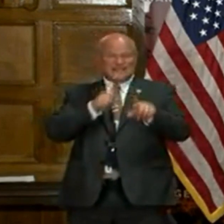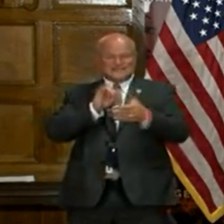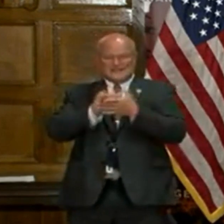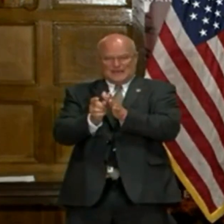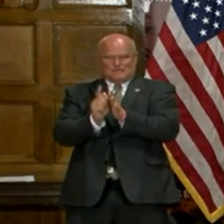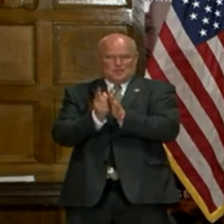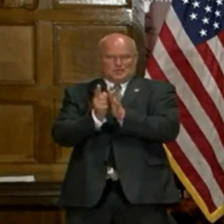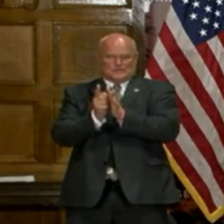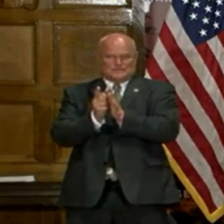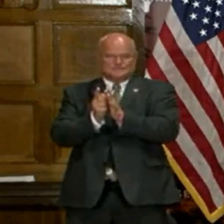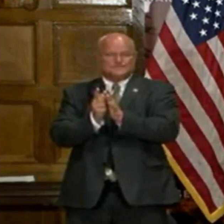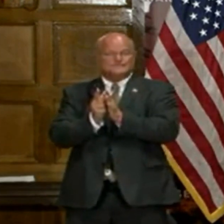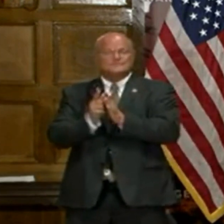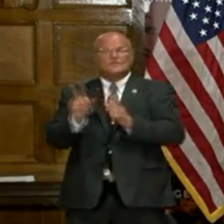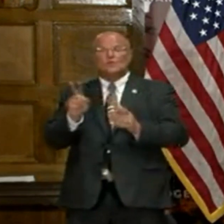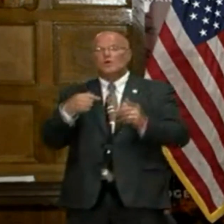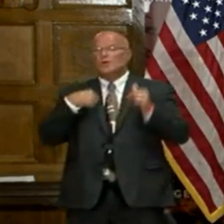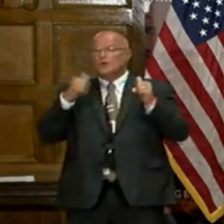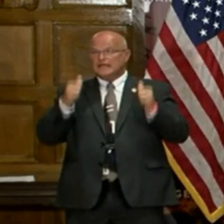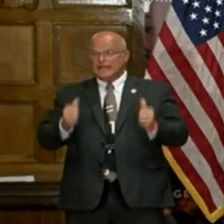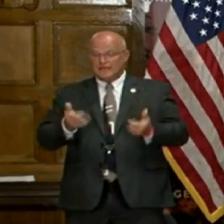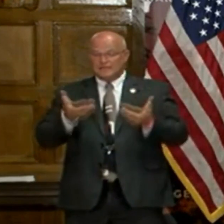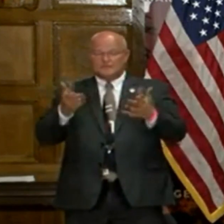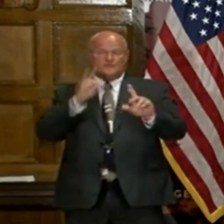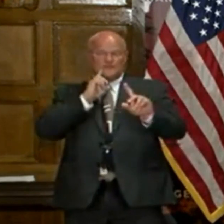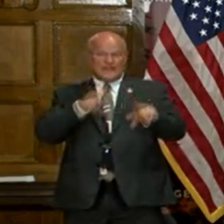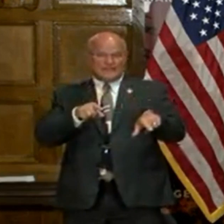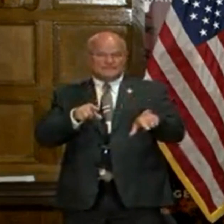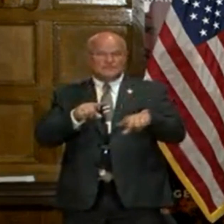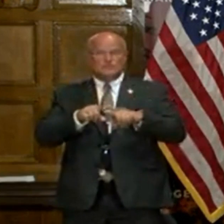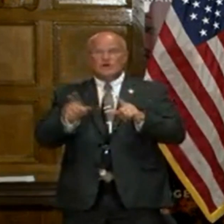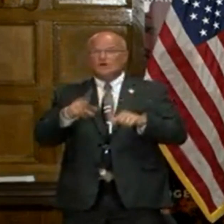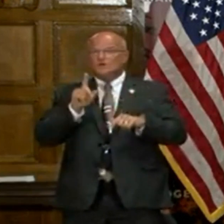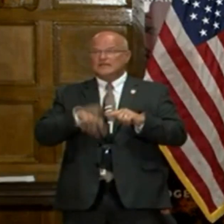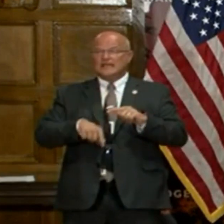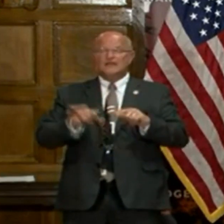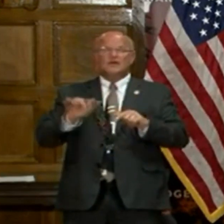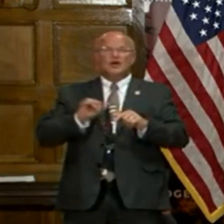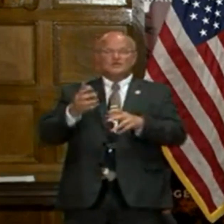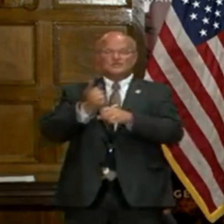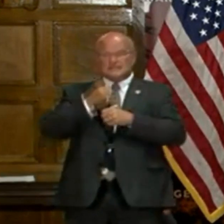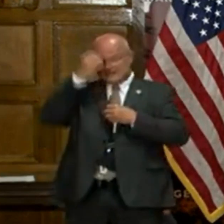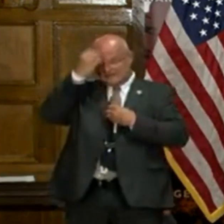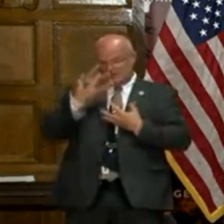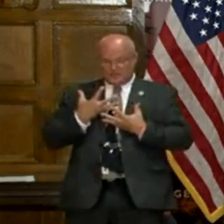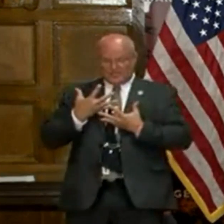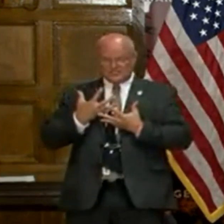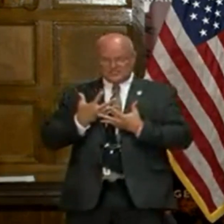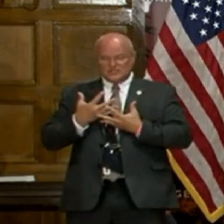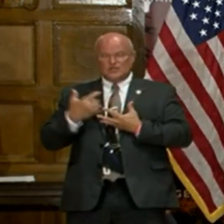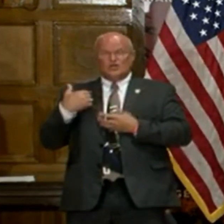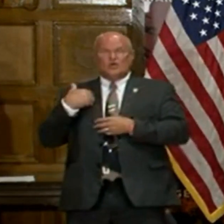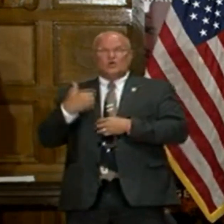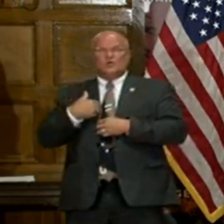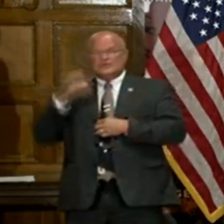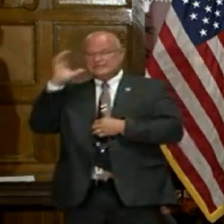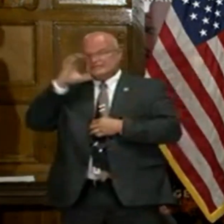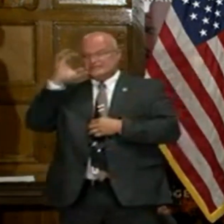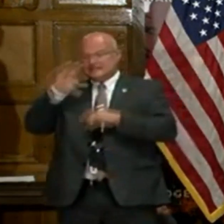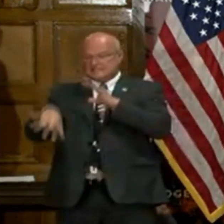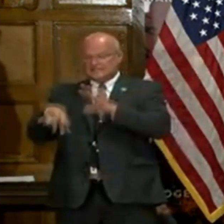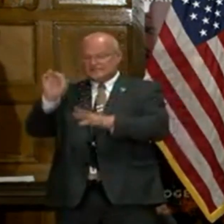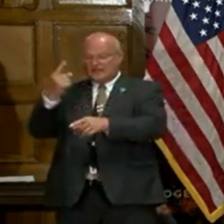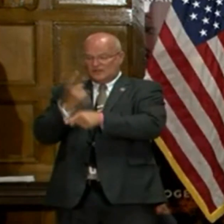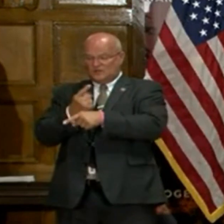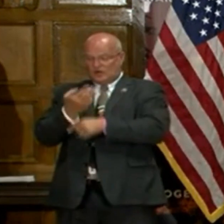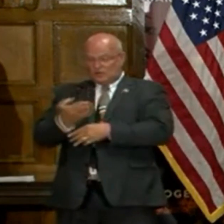that moment. Where we can, we provide the answers, but where we can't, we also take the information. We seek to find